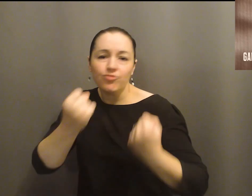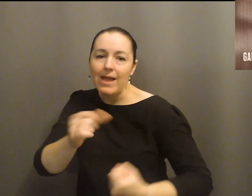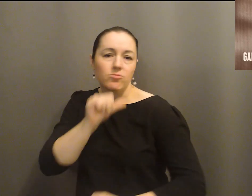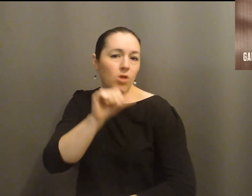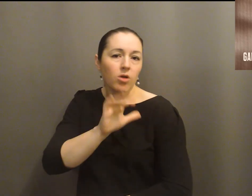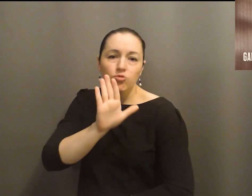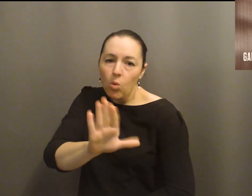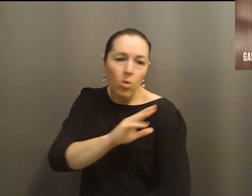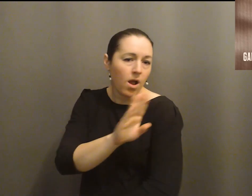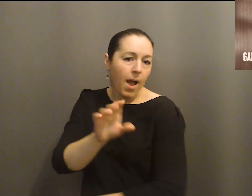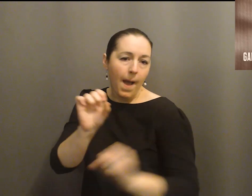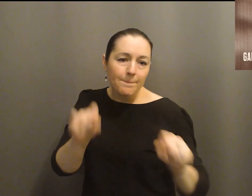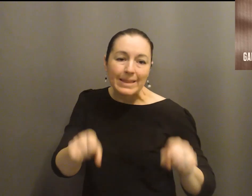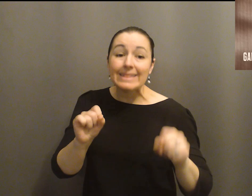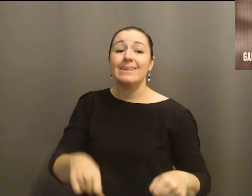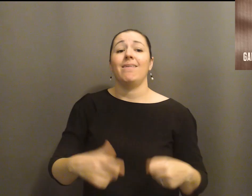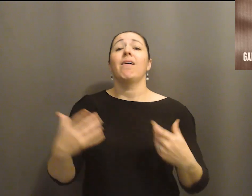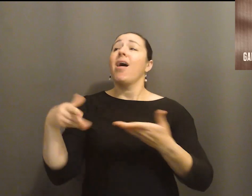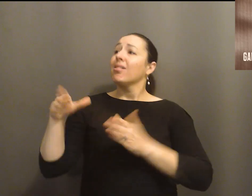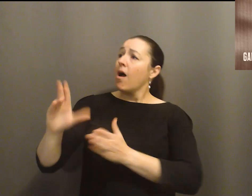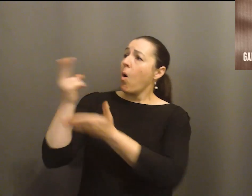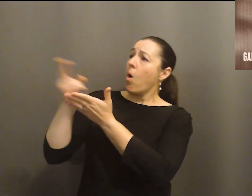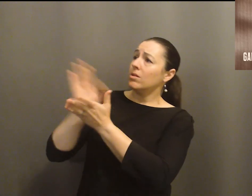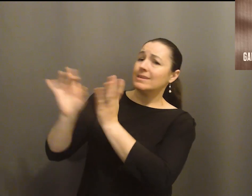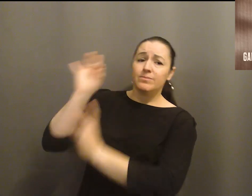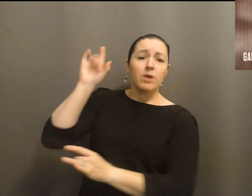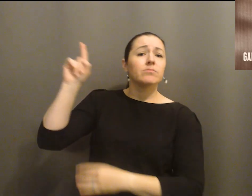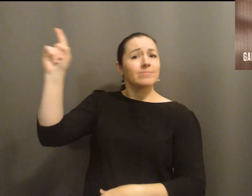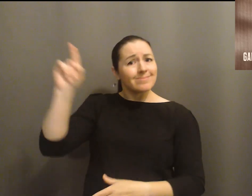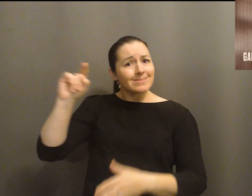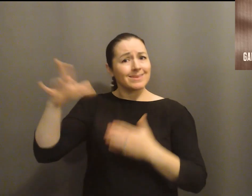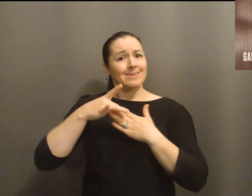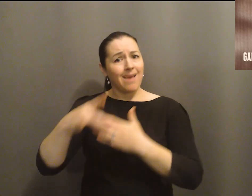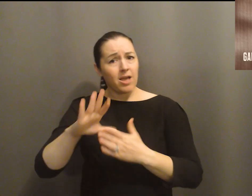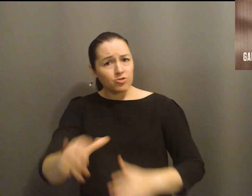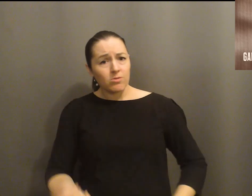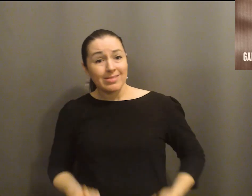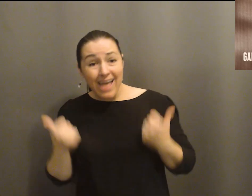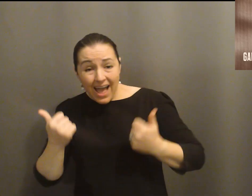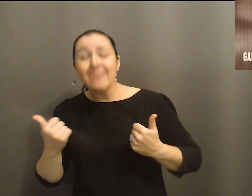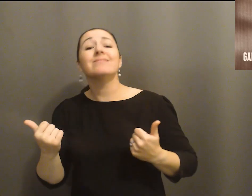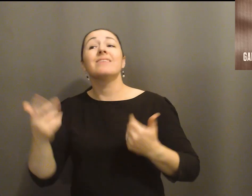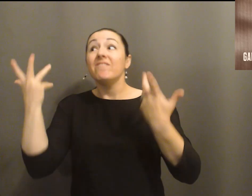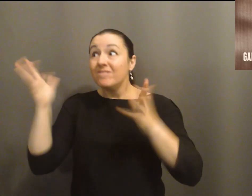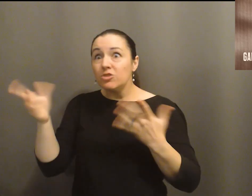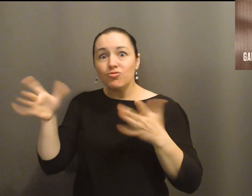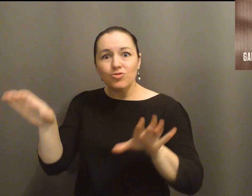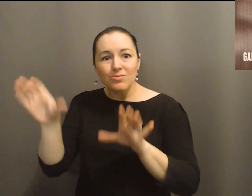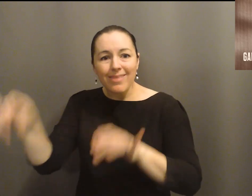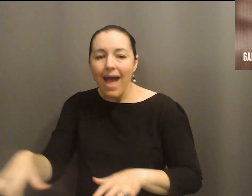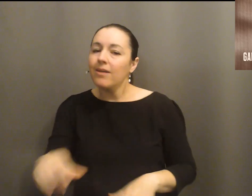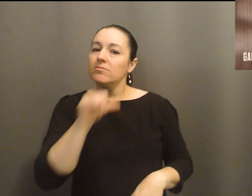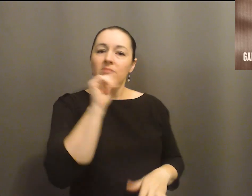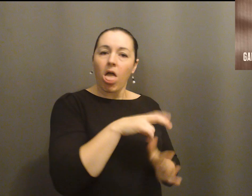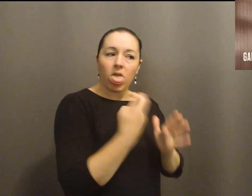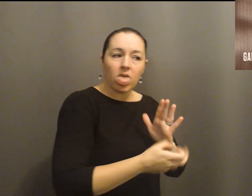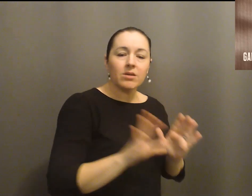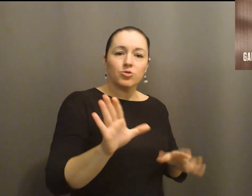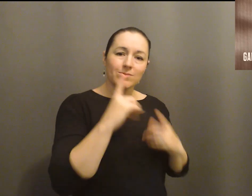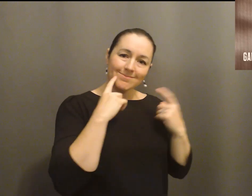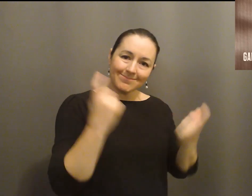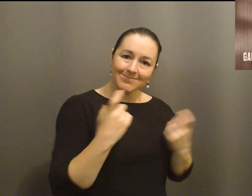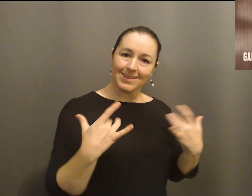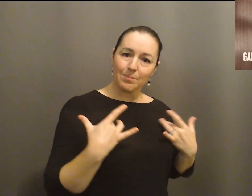Giftings Let the Holy Spirit Guide your lives Then you won't be doing What your sinful nature Craves But when you are